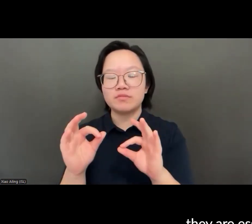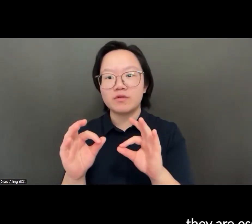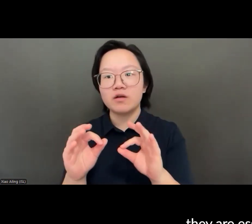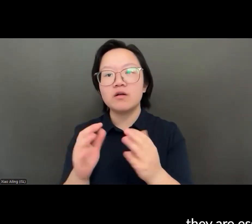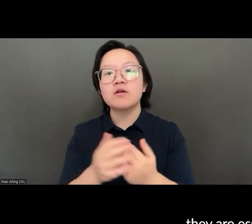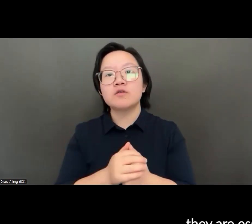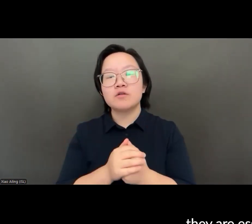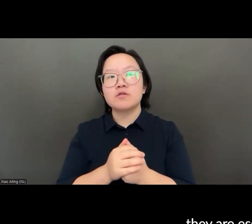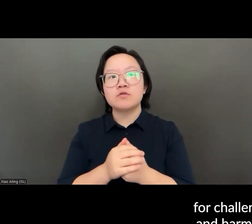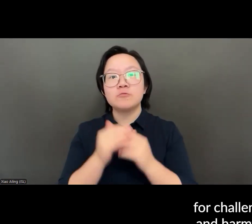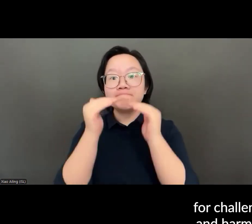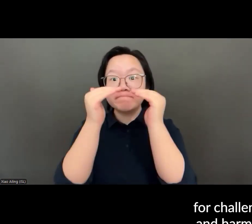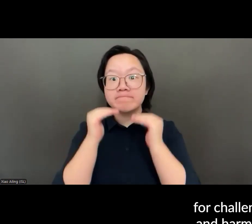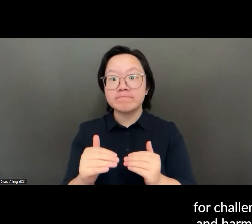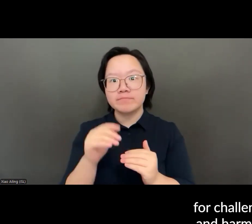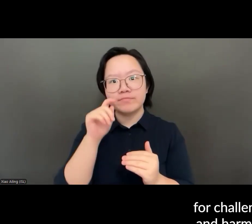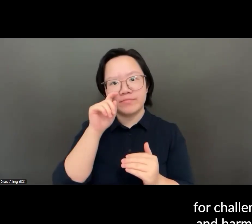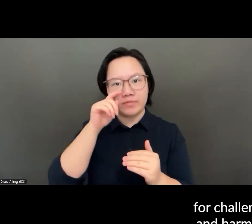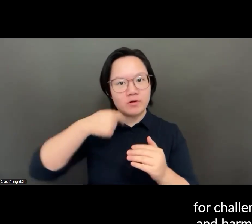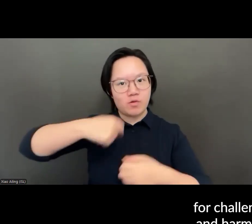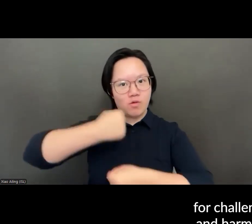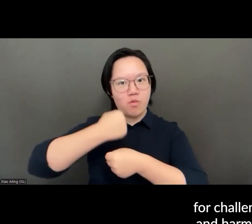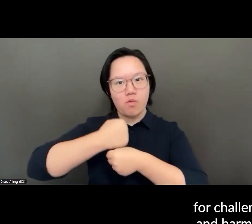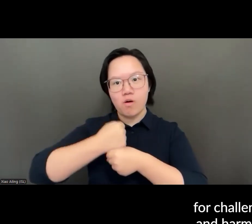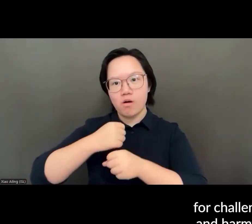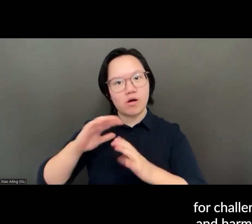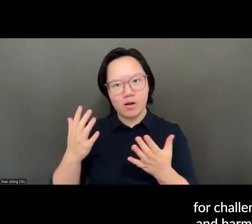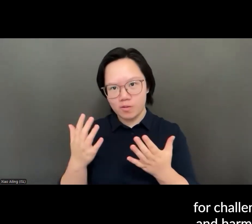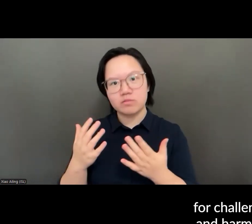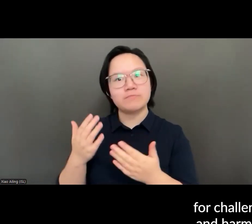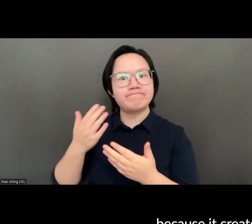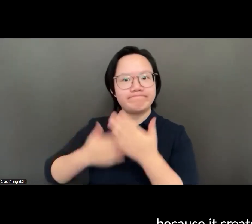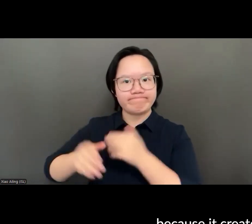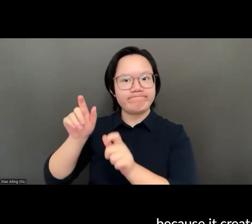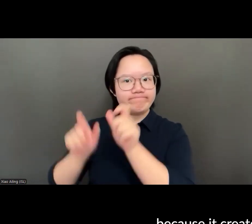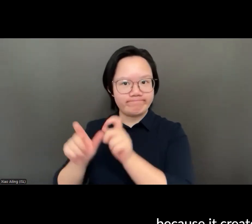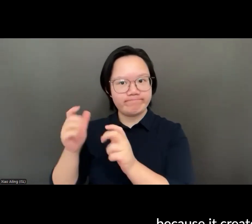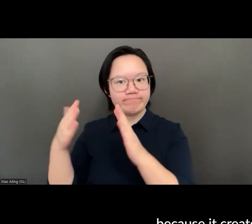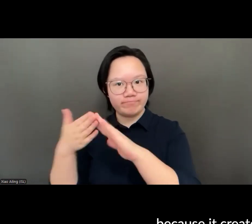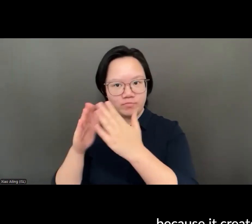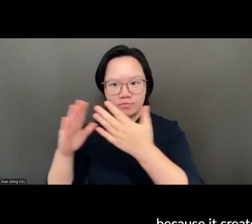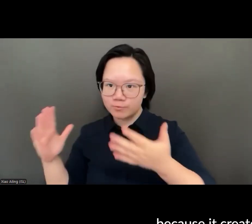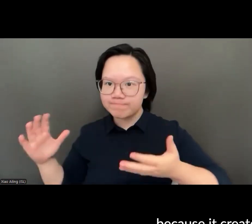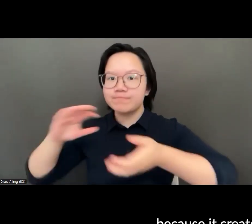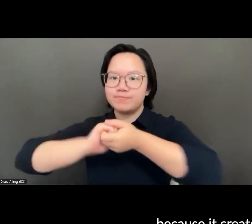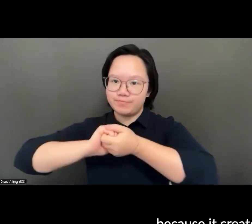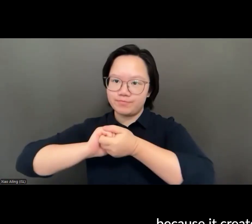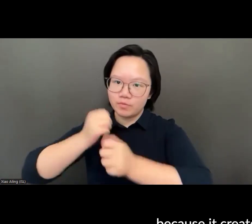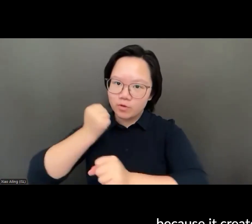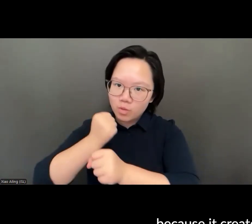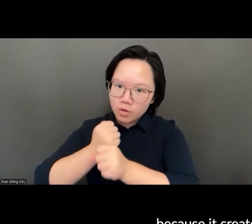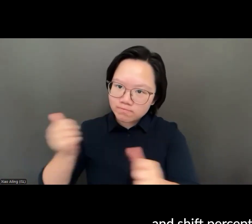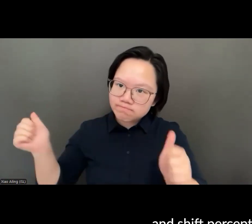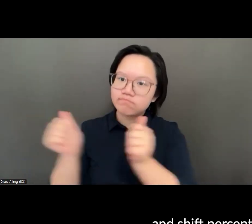They are essential partner for challenging stigmas and harmful practices, because it creates